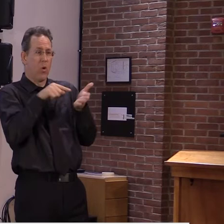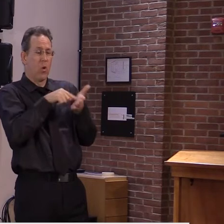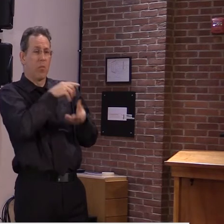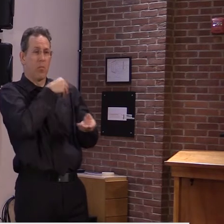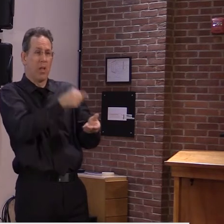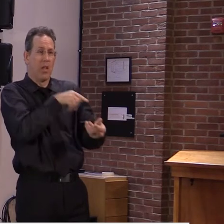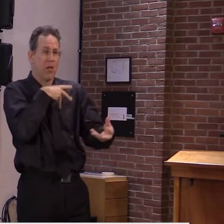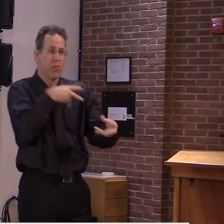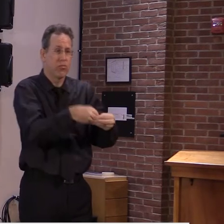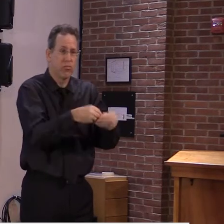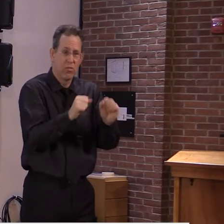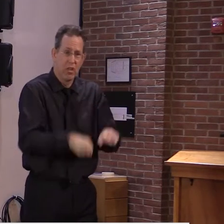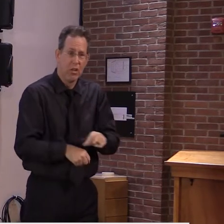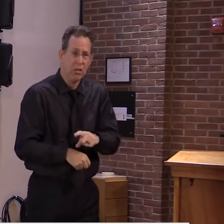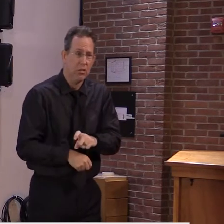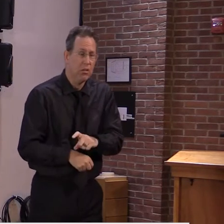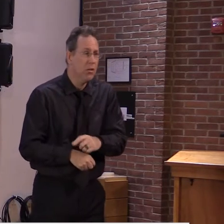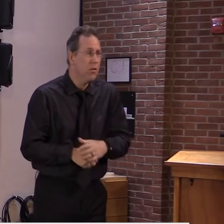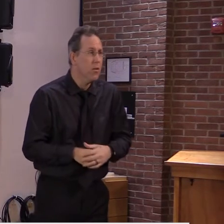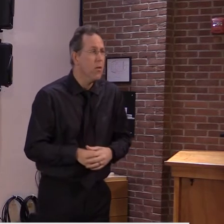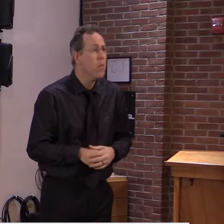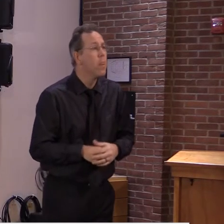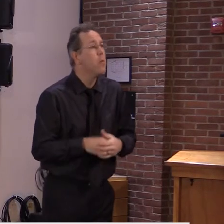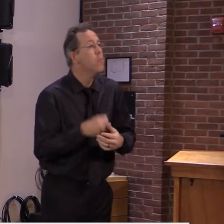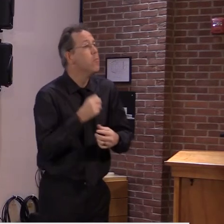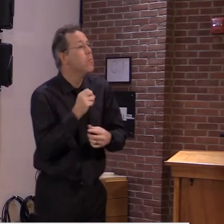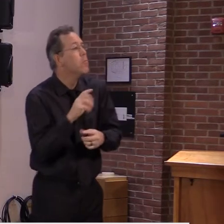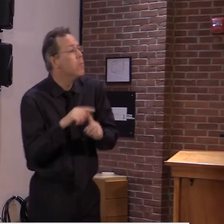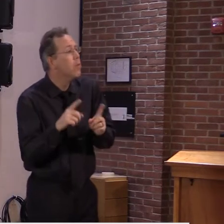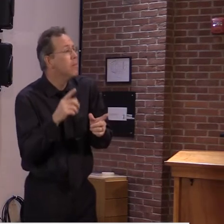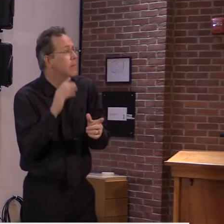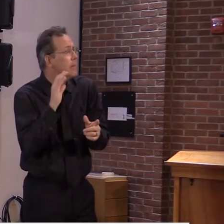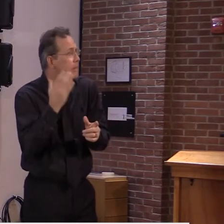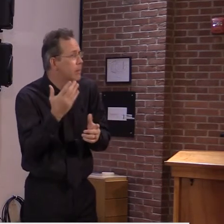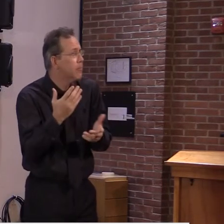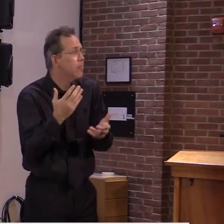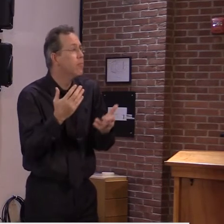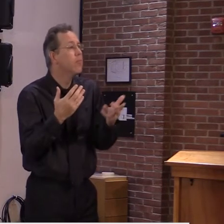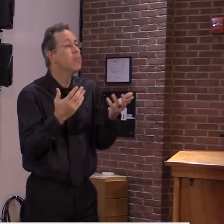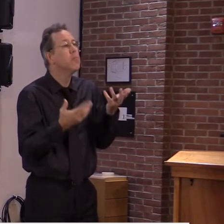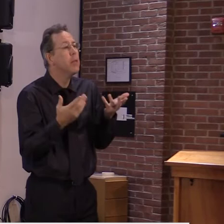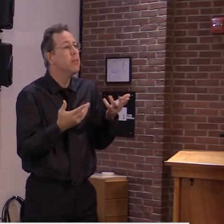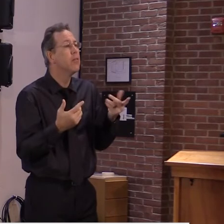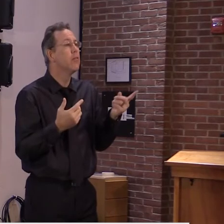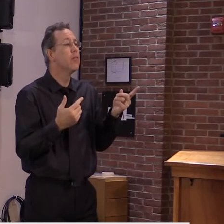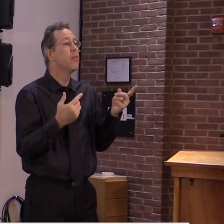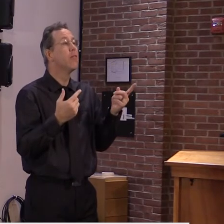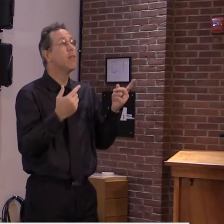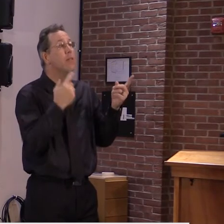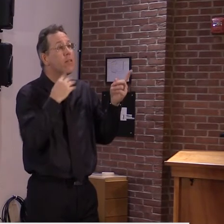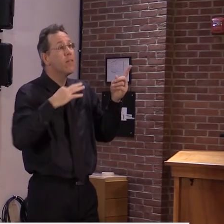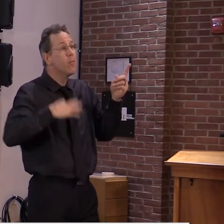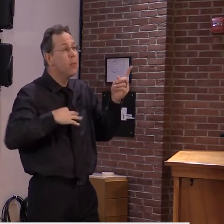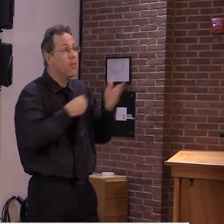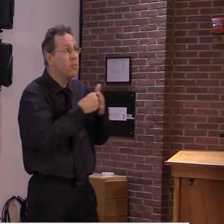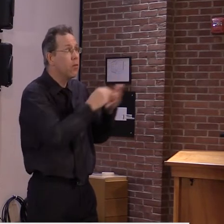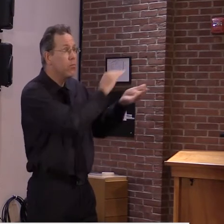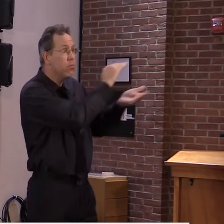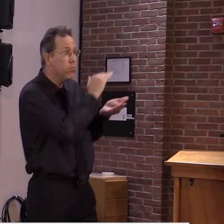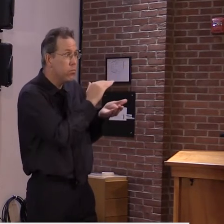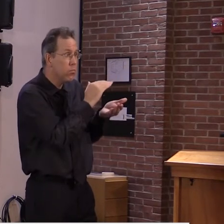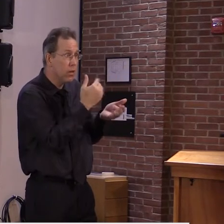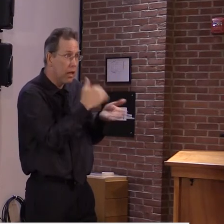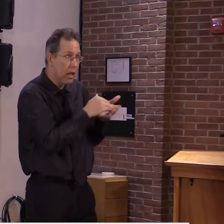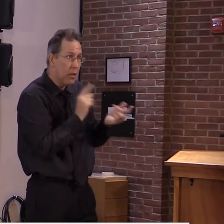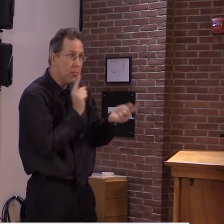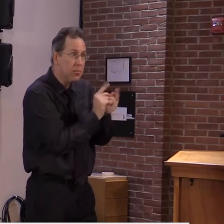that understanding that they could receive the maximum number of weeks. It just wouldn't go backwards. Okay. All right, thank you. And